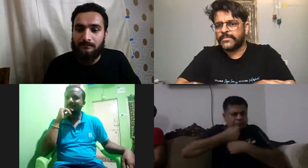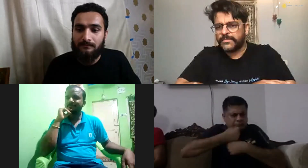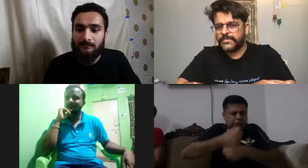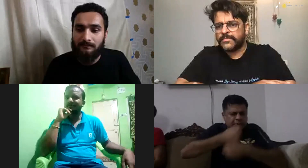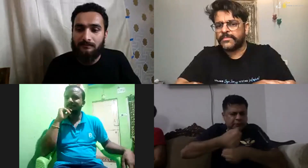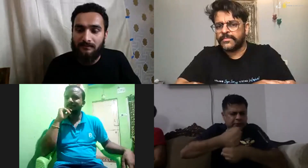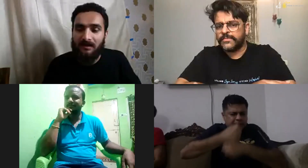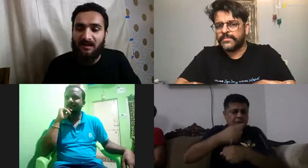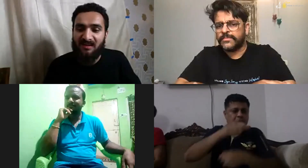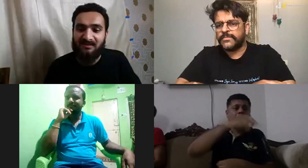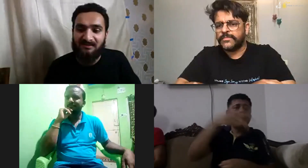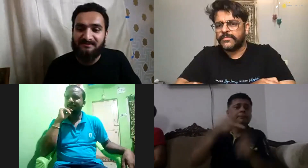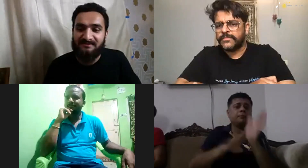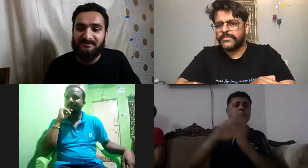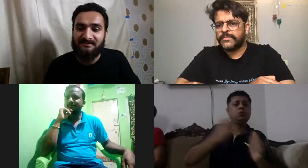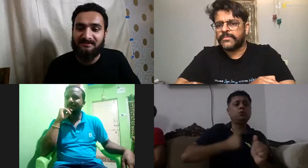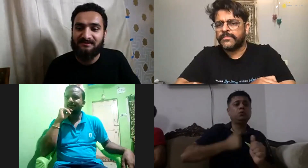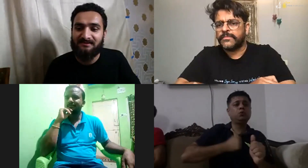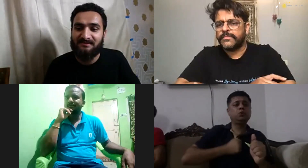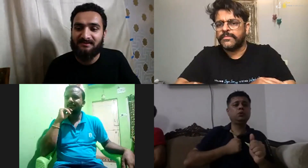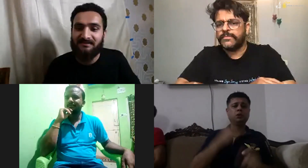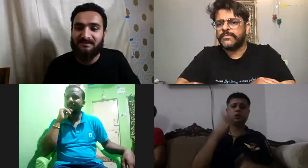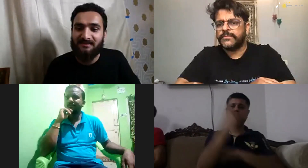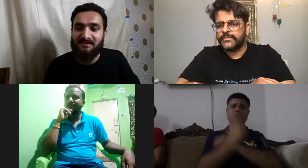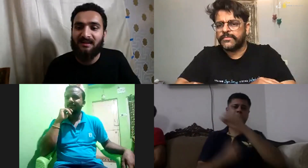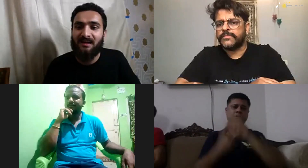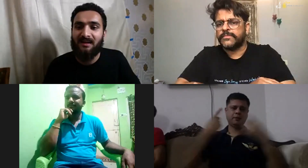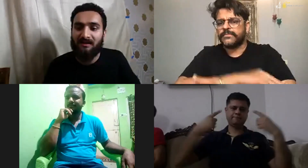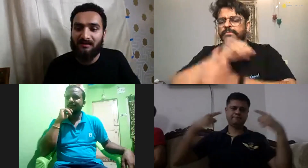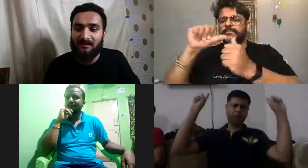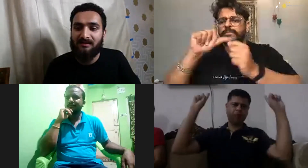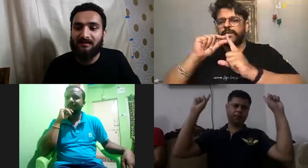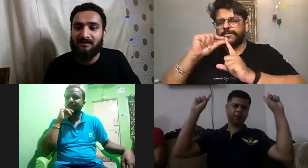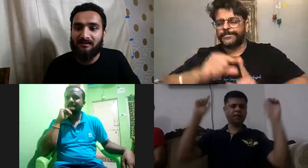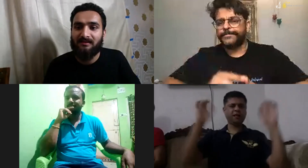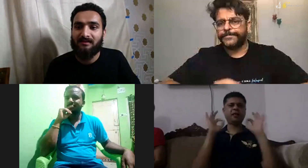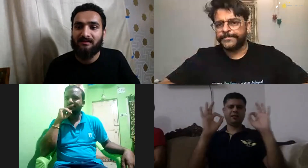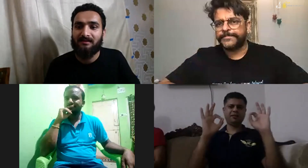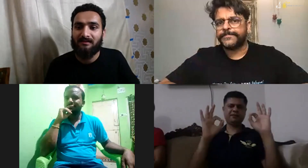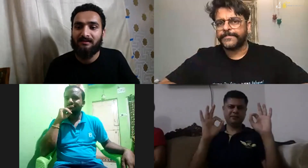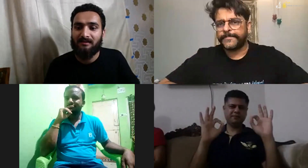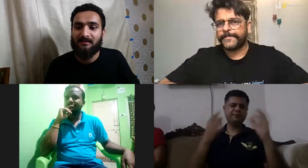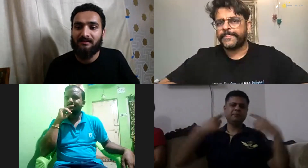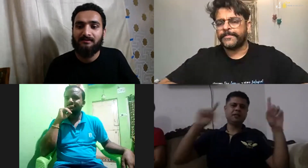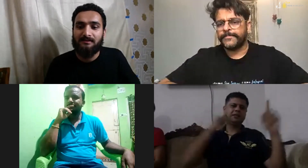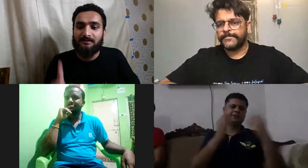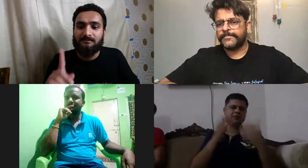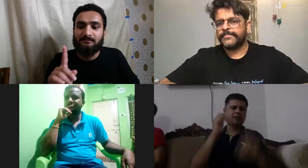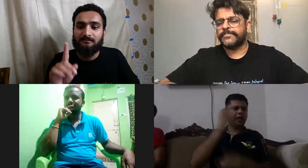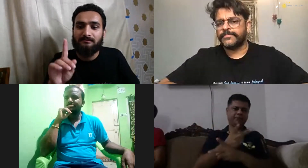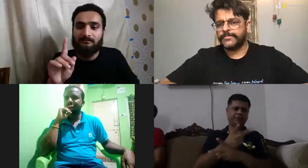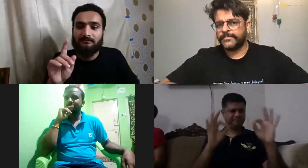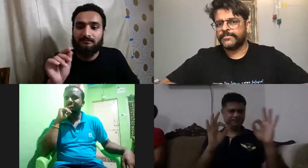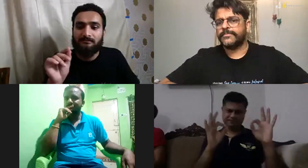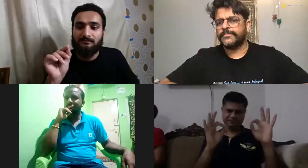being there, and your family keeps on shouting at you because of all these things. So I wanted to develop an app And finally, after 1 year of hard work, I developed an